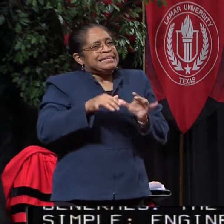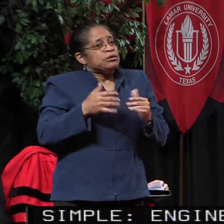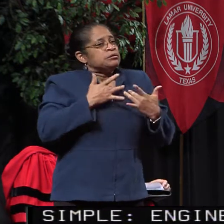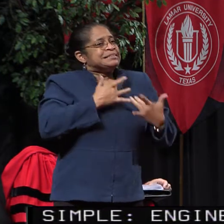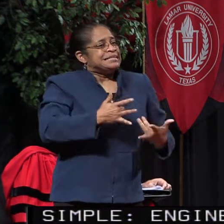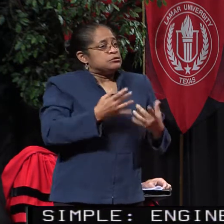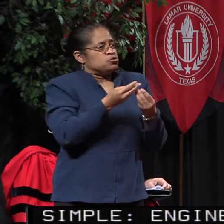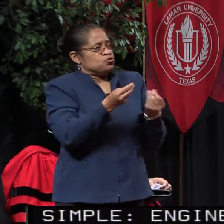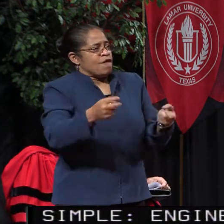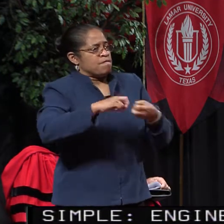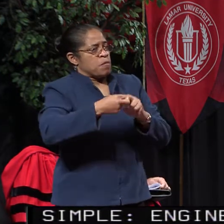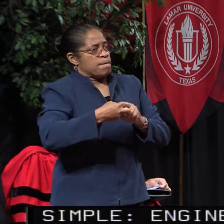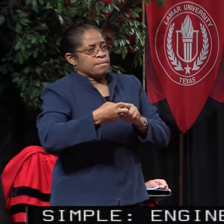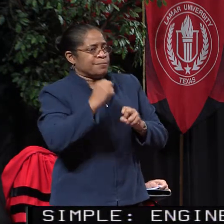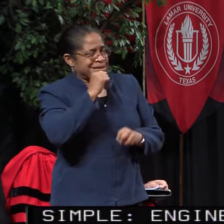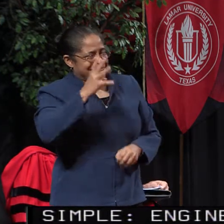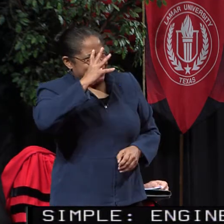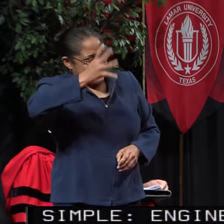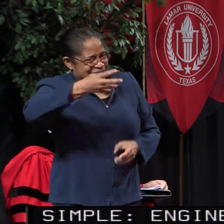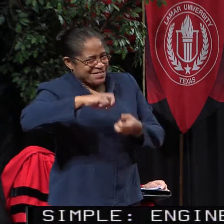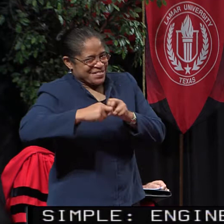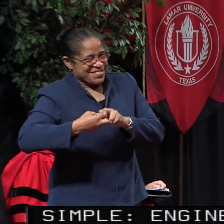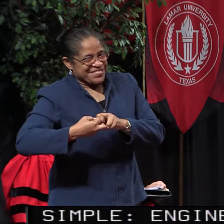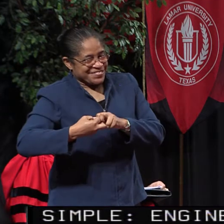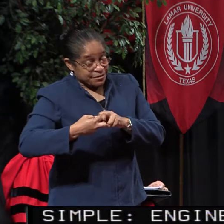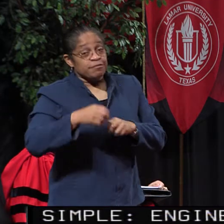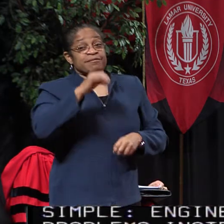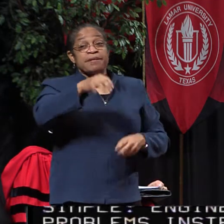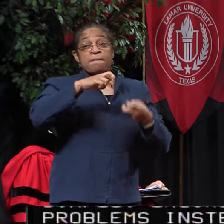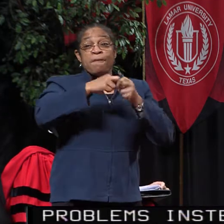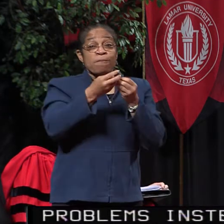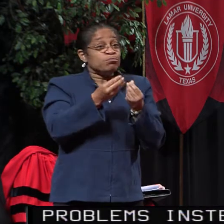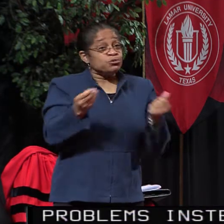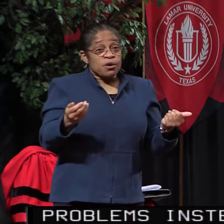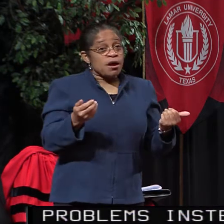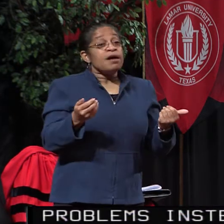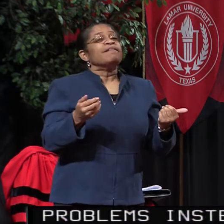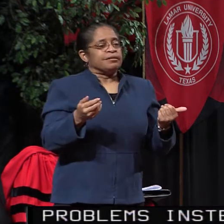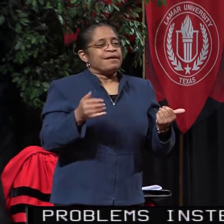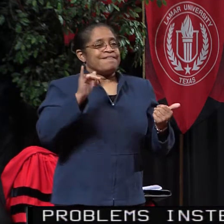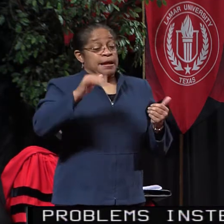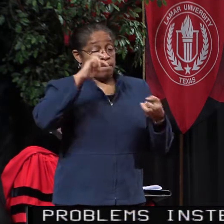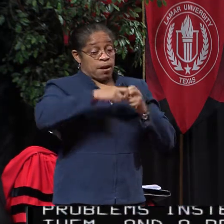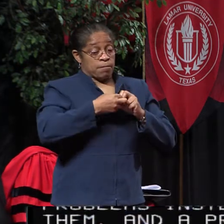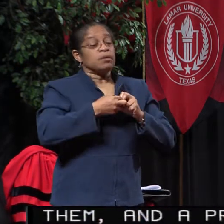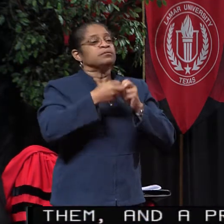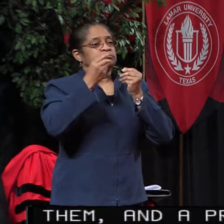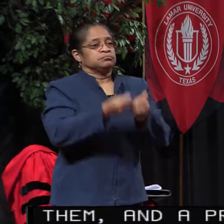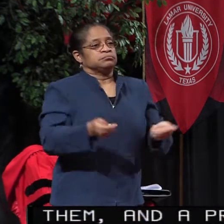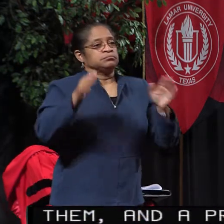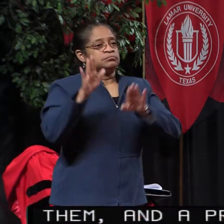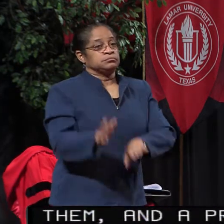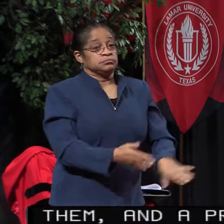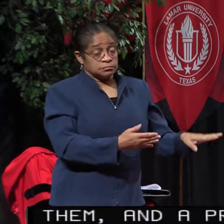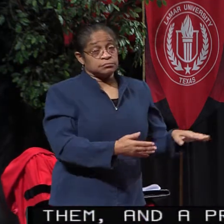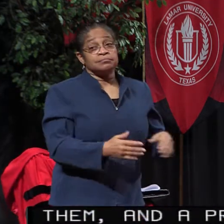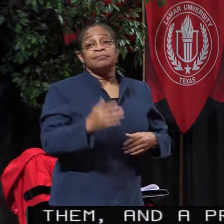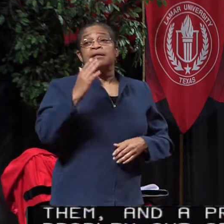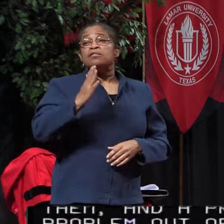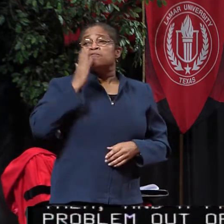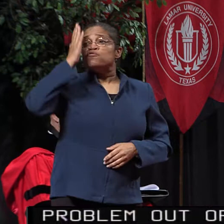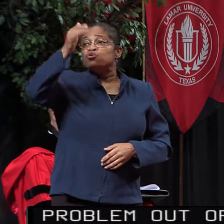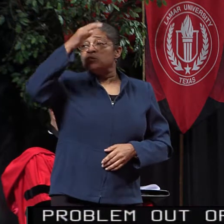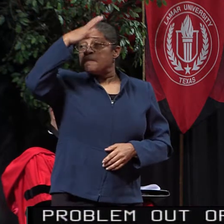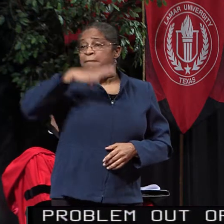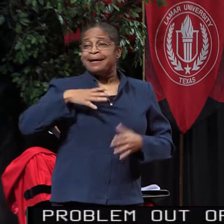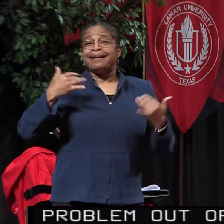problems instead of creating them. And a problem solved is a problem out of mind. The fate of man now,